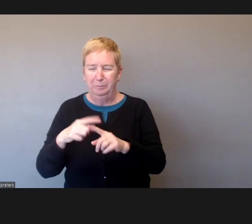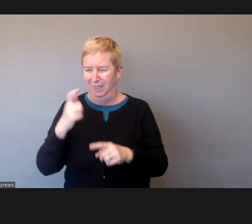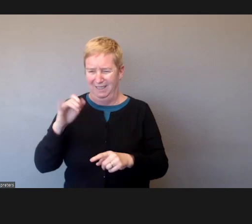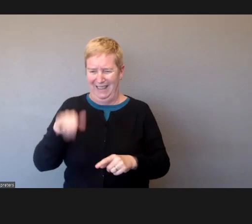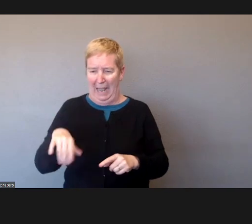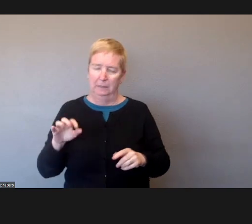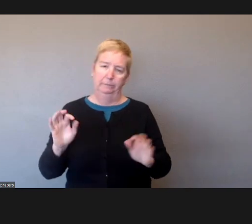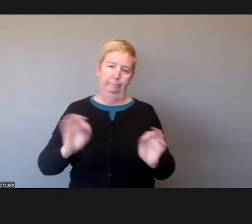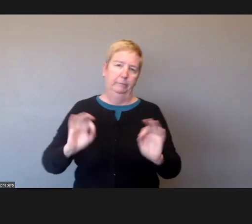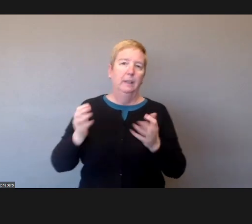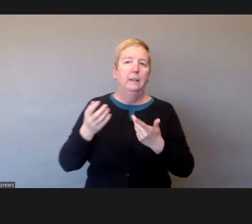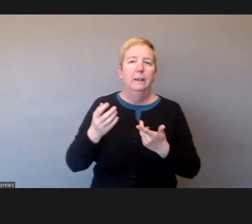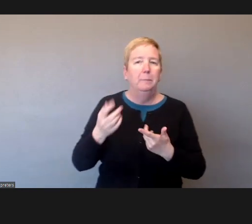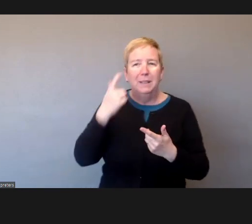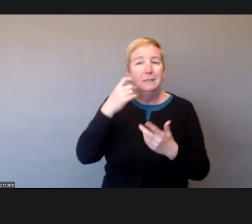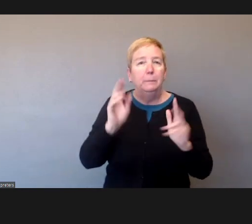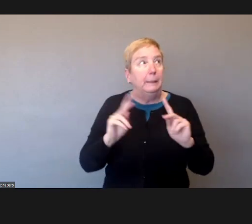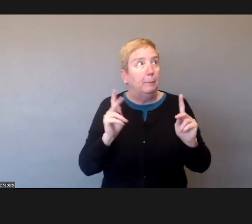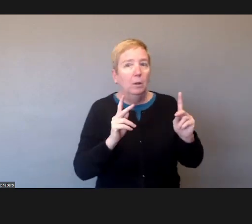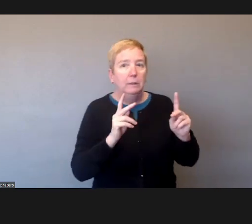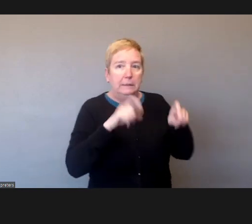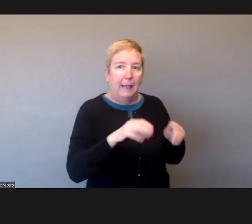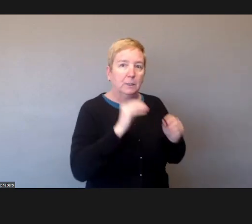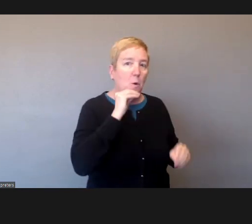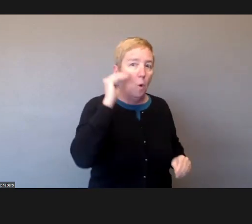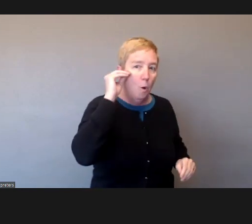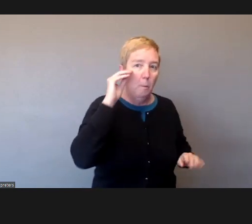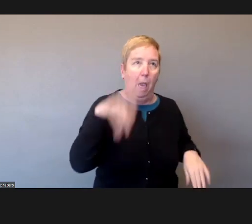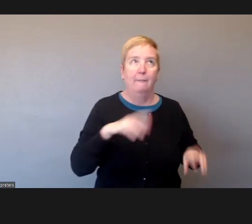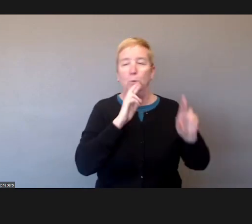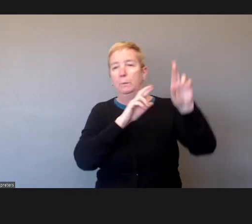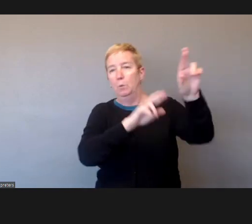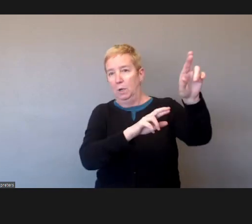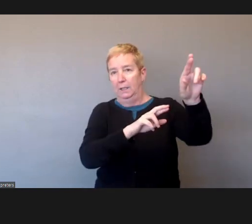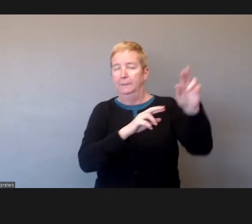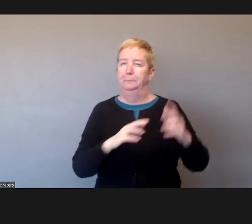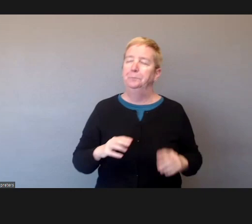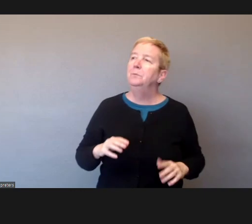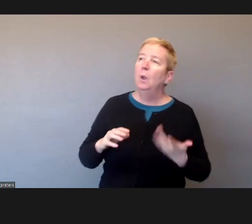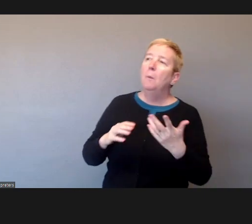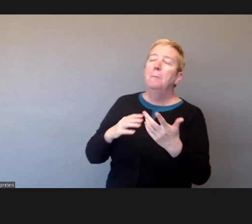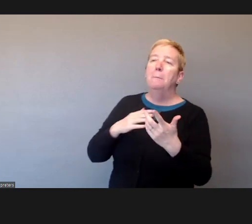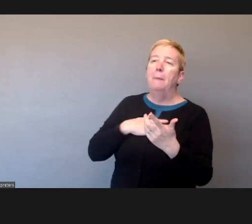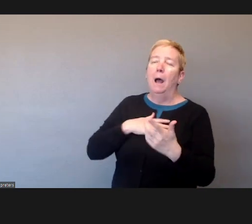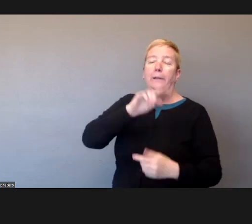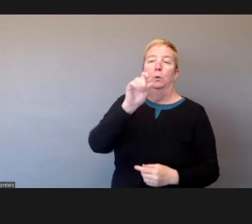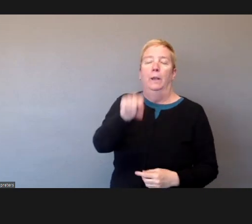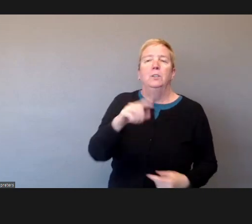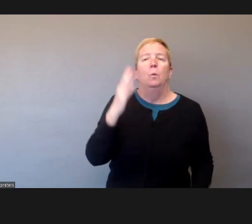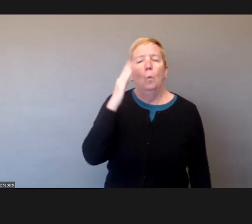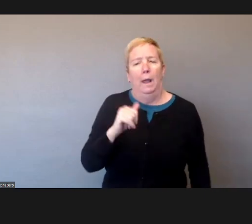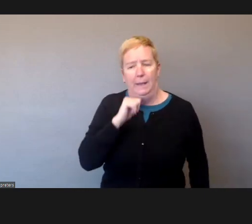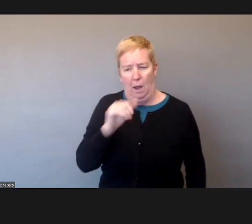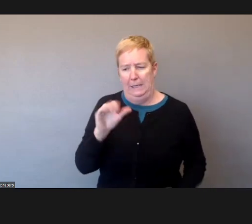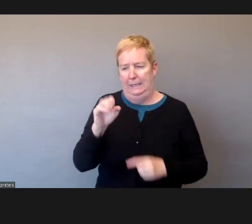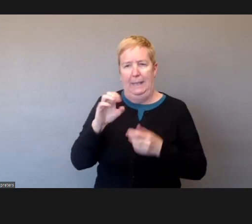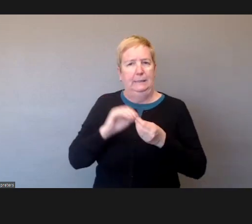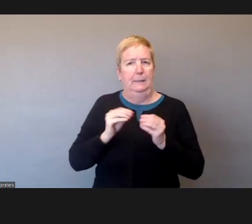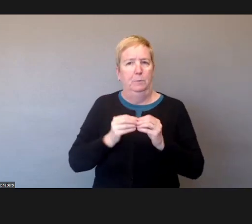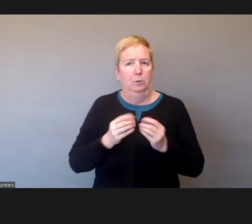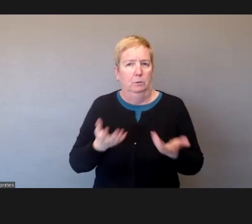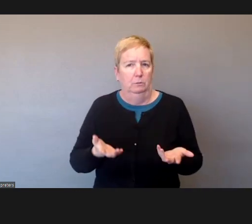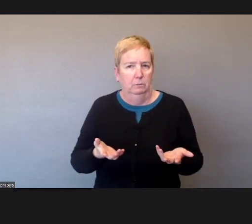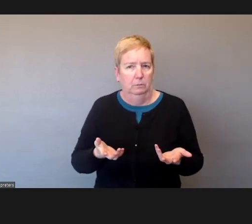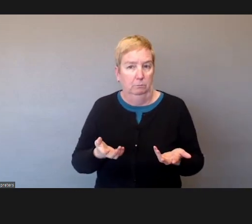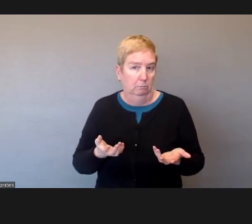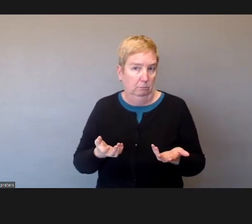with people testing at home. So my question would be, why won't cases be a primary metric anymore? And do you